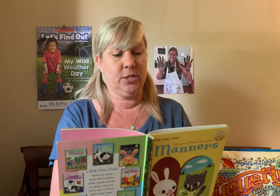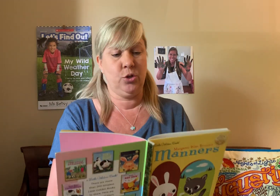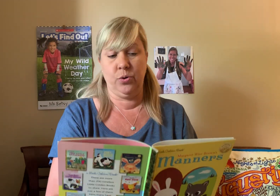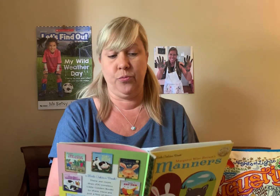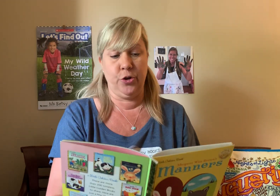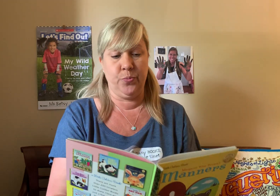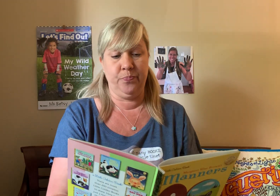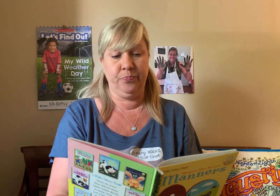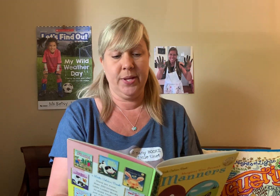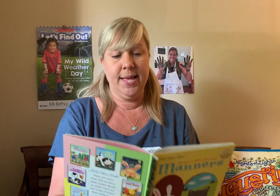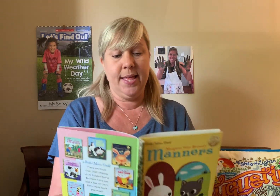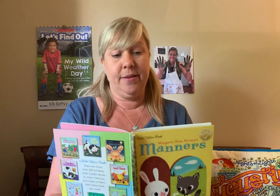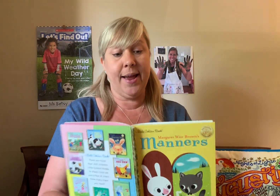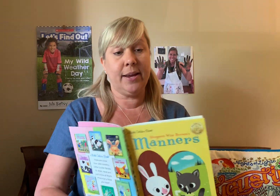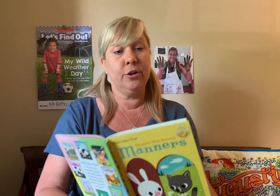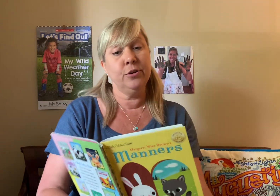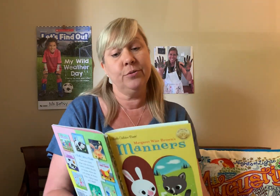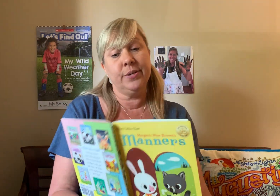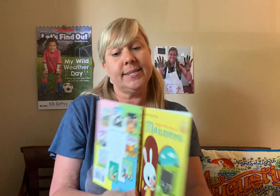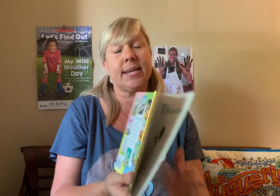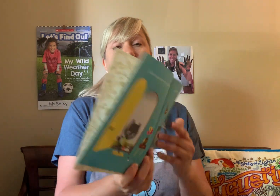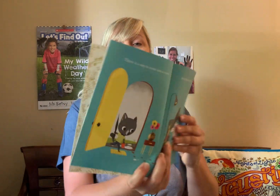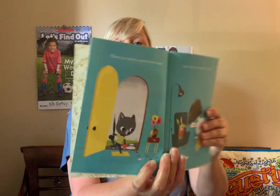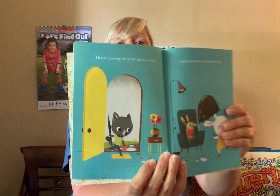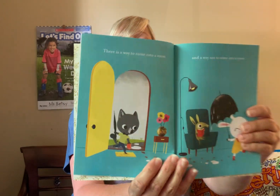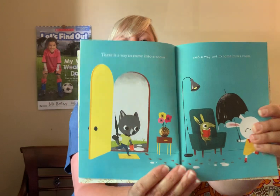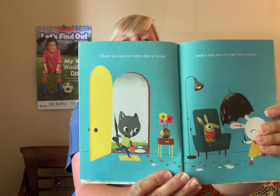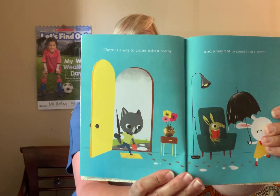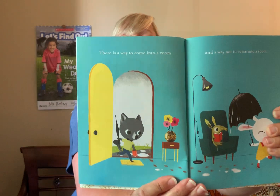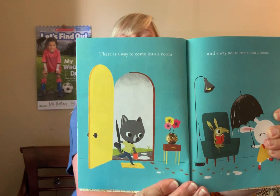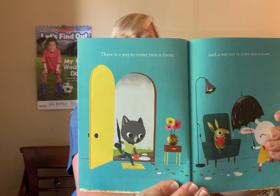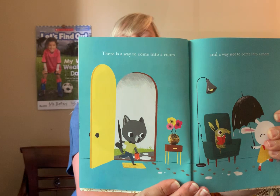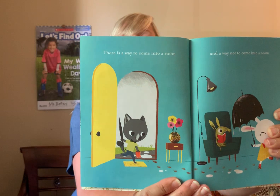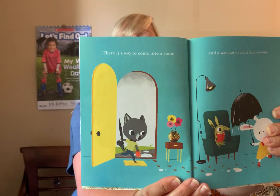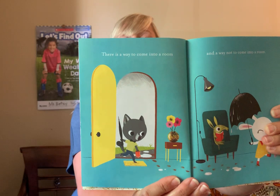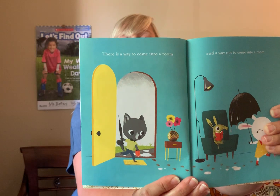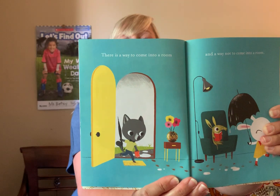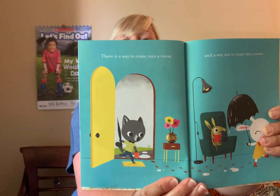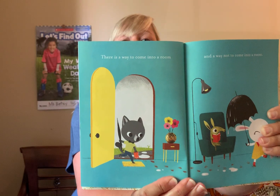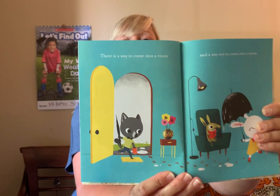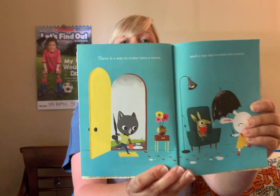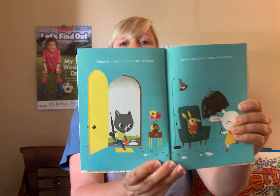into a room. The raccoon is coming in sweetly and wiping his feet.